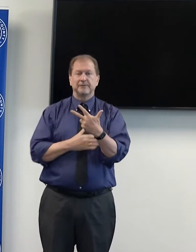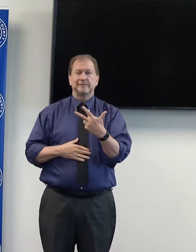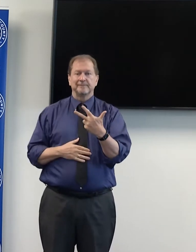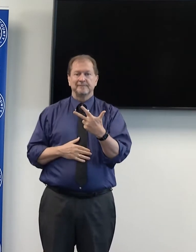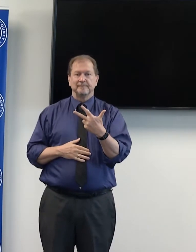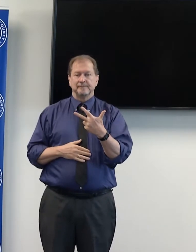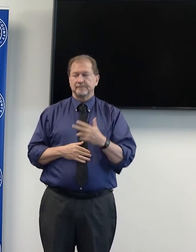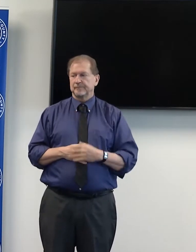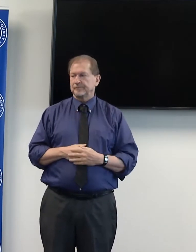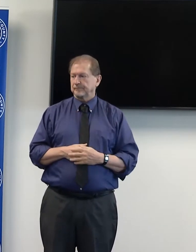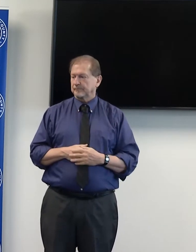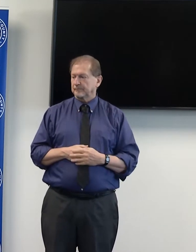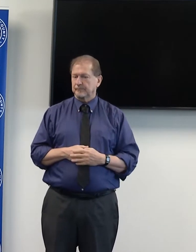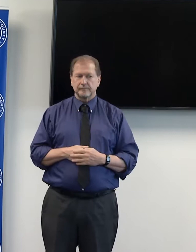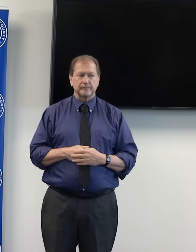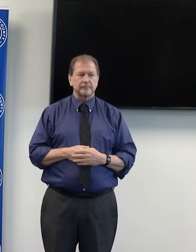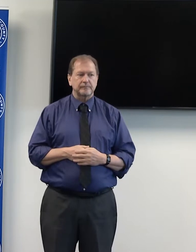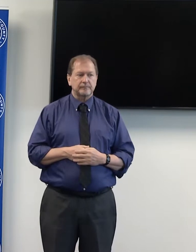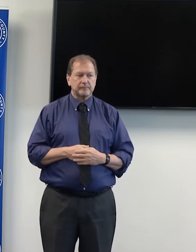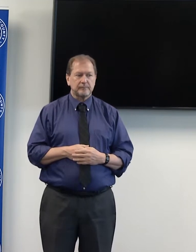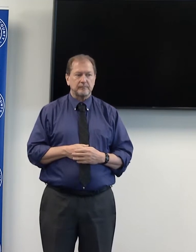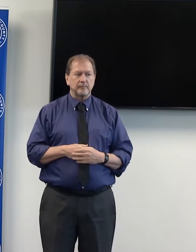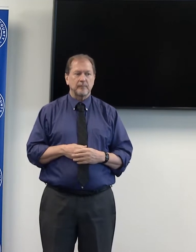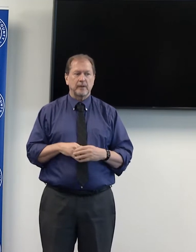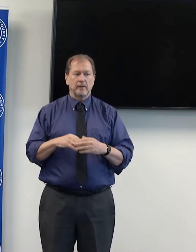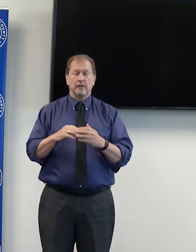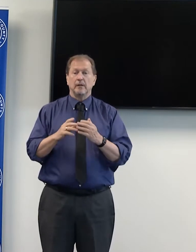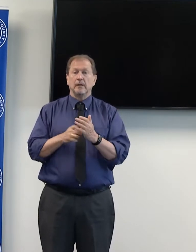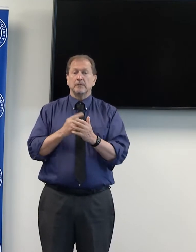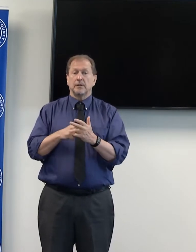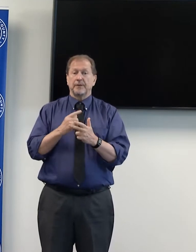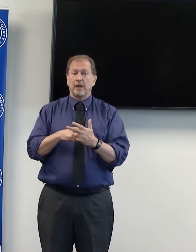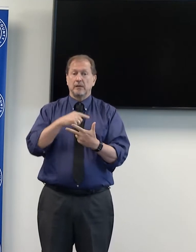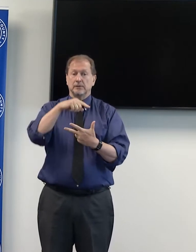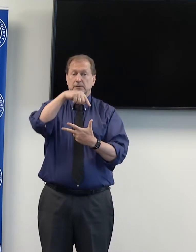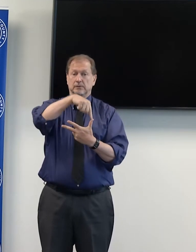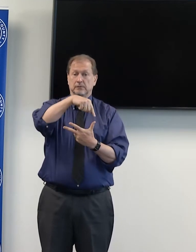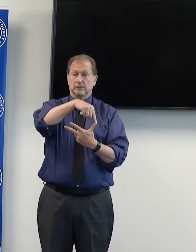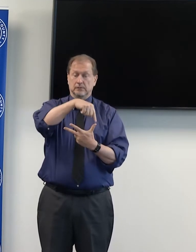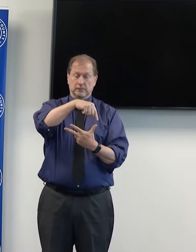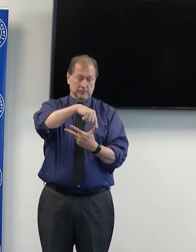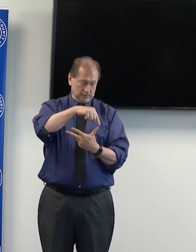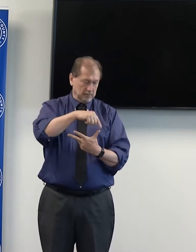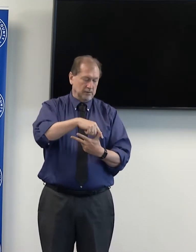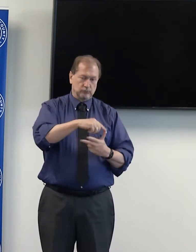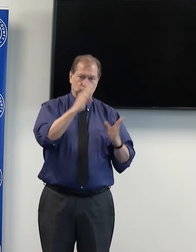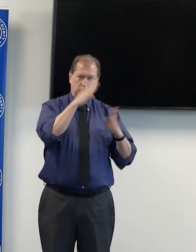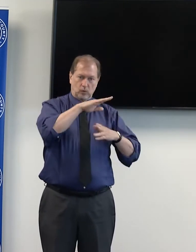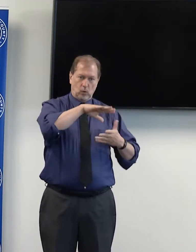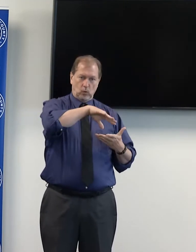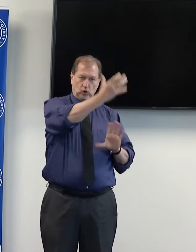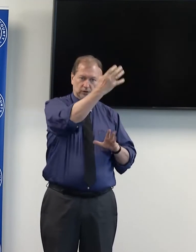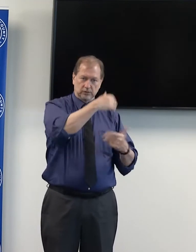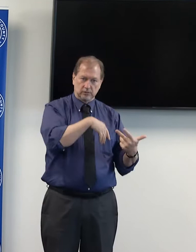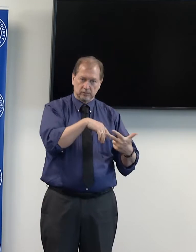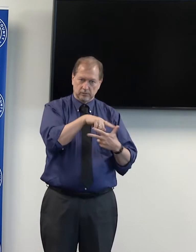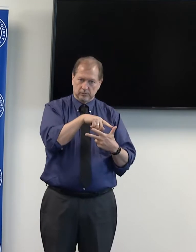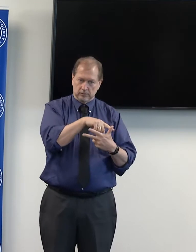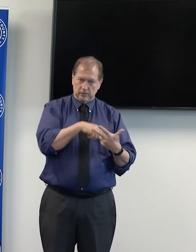Are there other? Did you know who might be organizing it? I mean, there's been talk about white supremacists. There's been talk